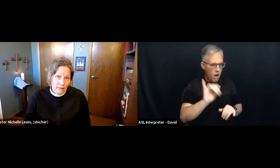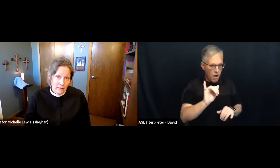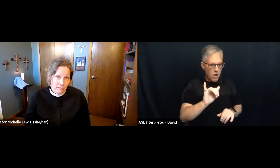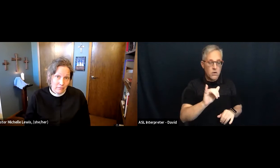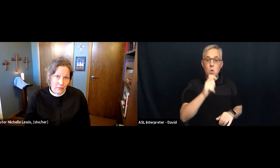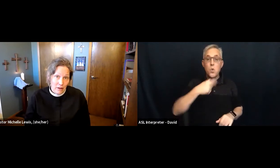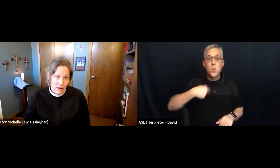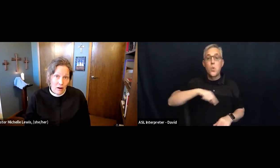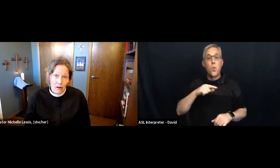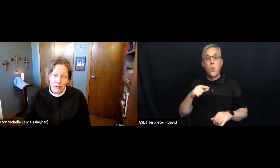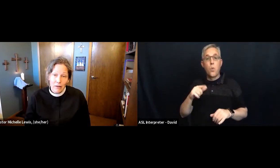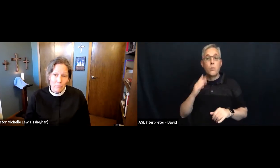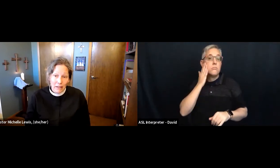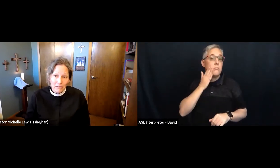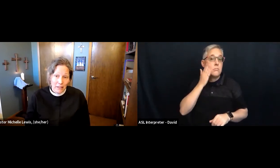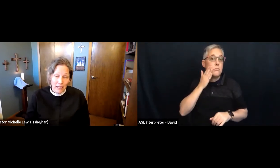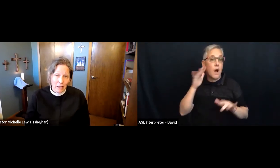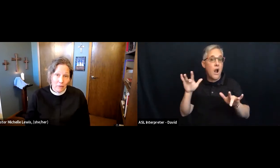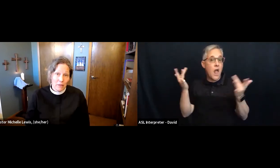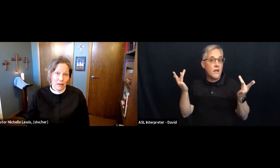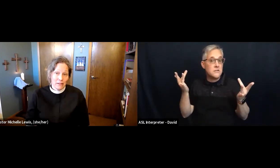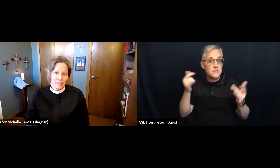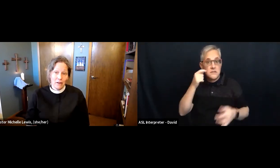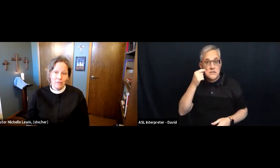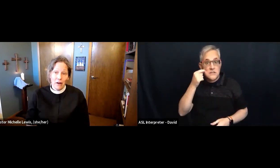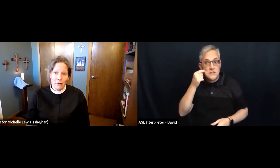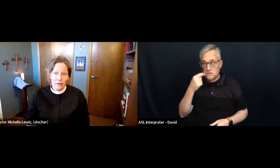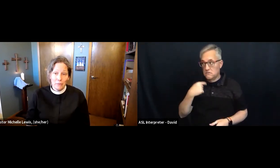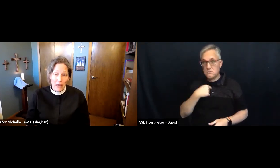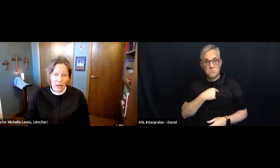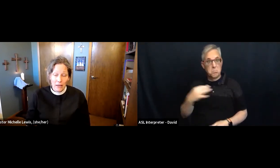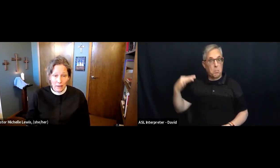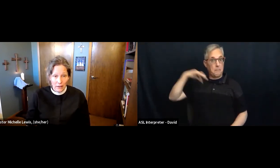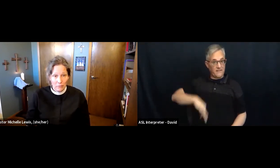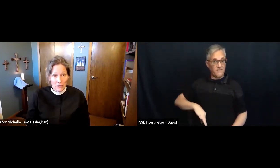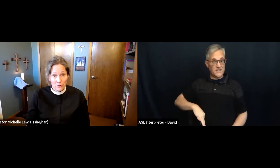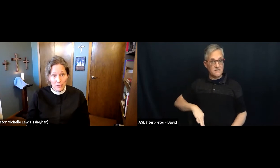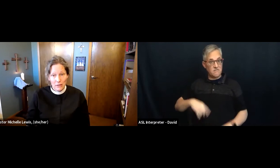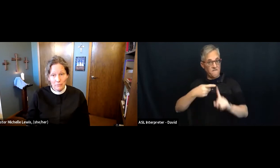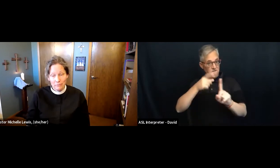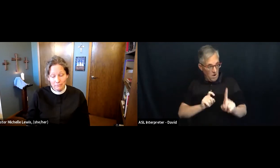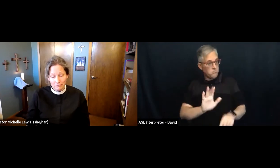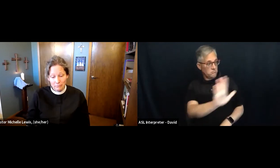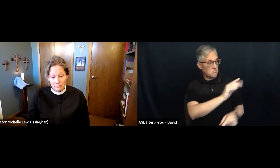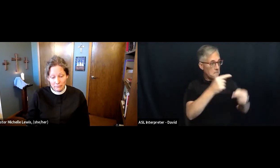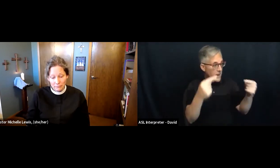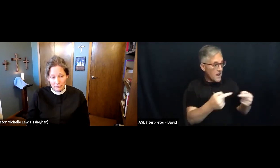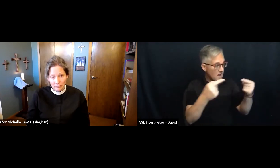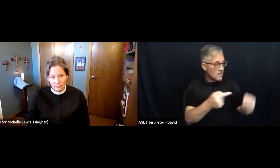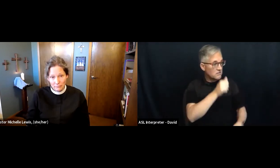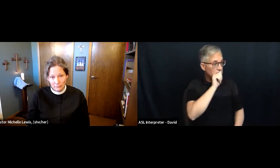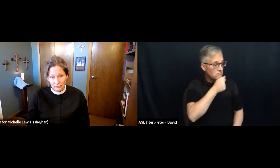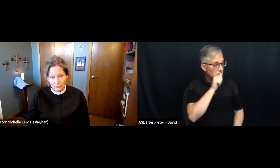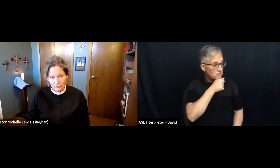skin are benefiting because of others' pain and misery.